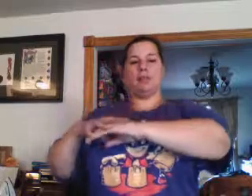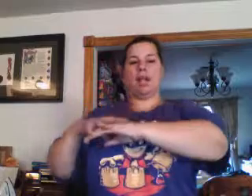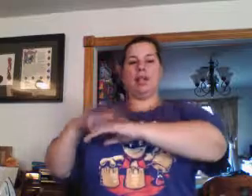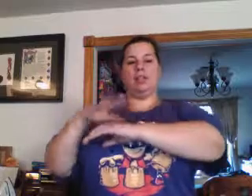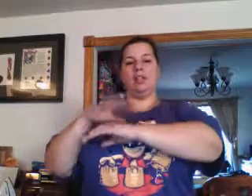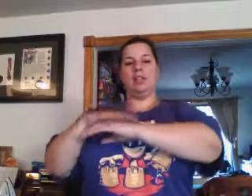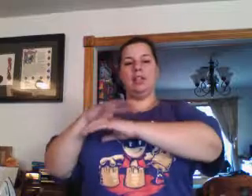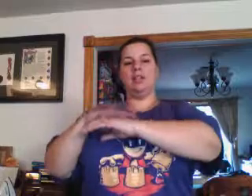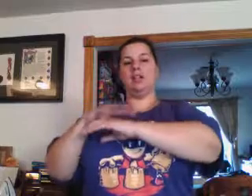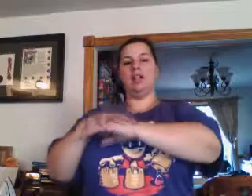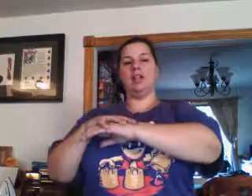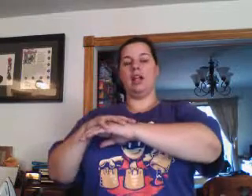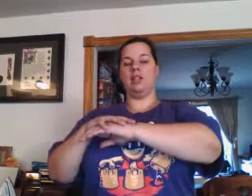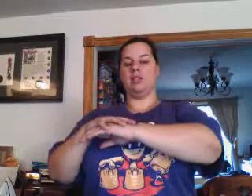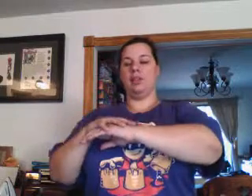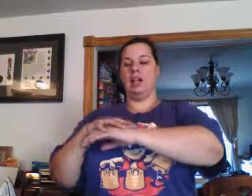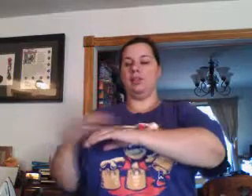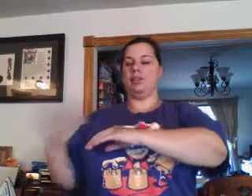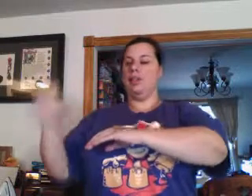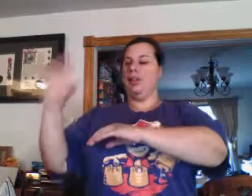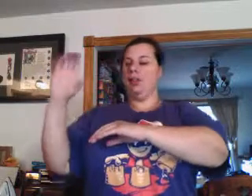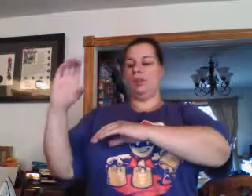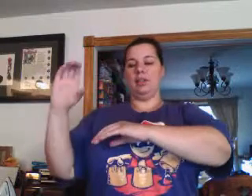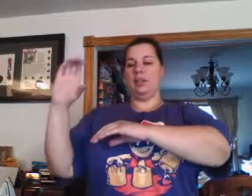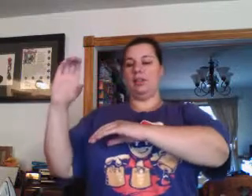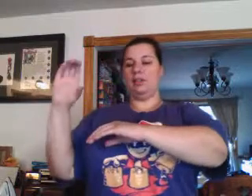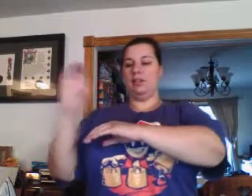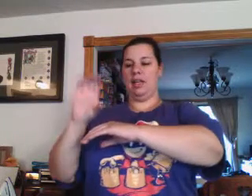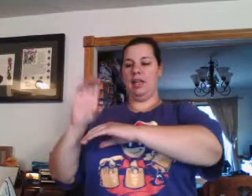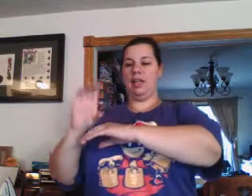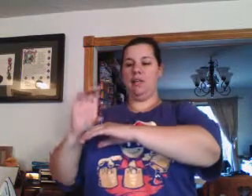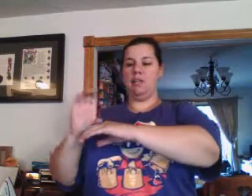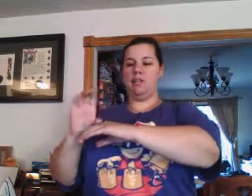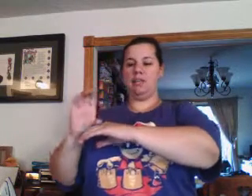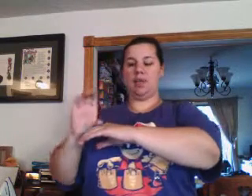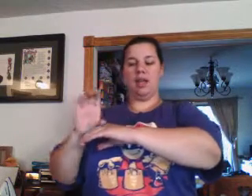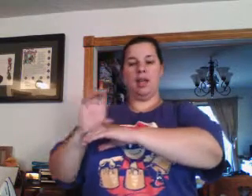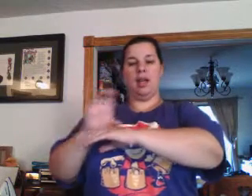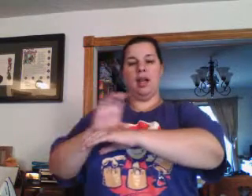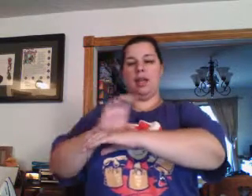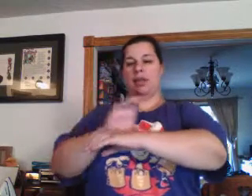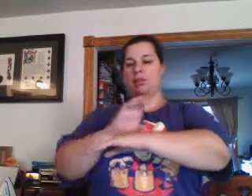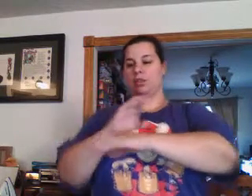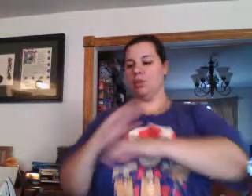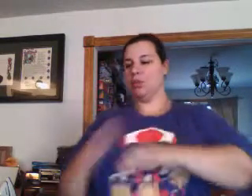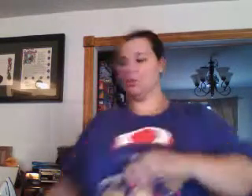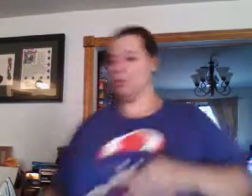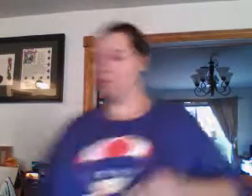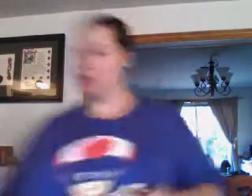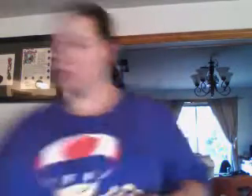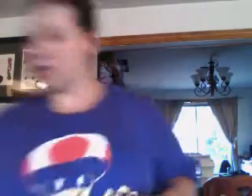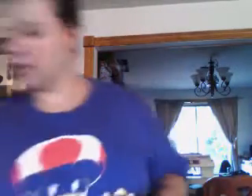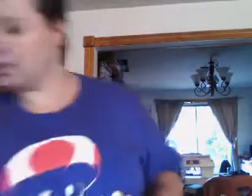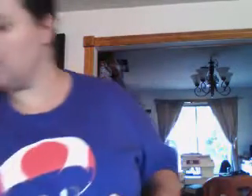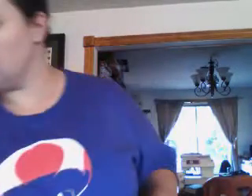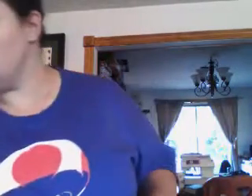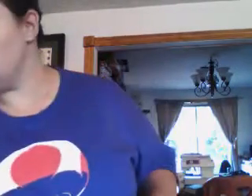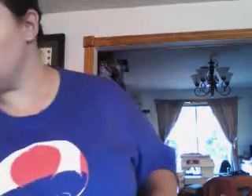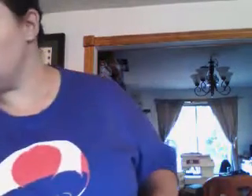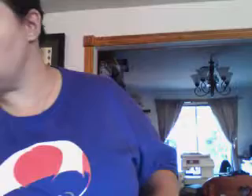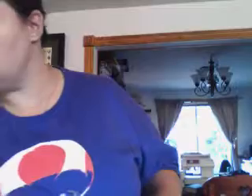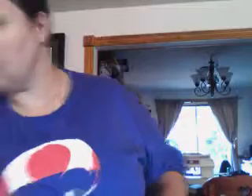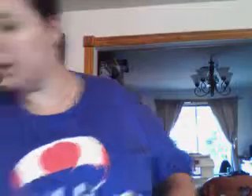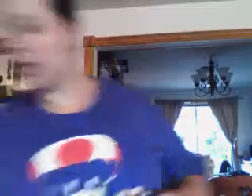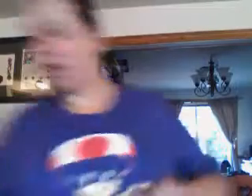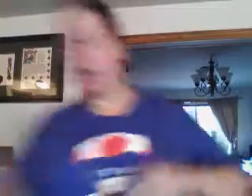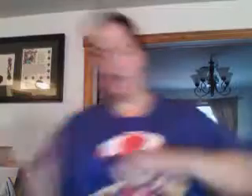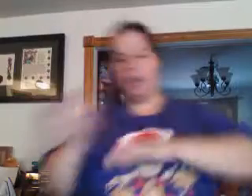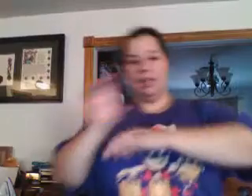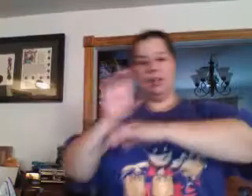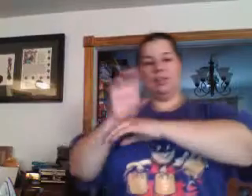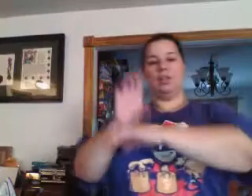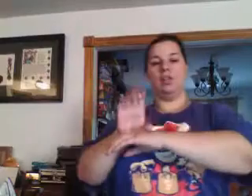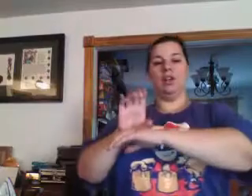plane. You'll see this in a lot of signs. You're going to take a C. And you're just going to move it in a